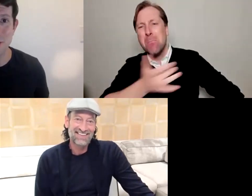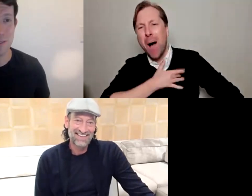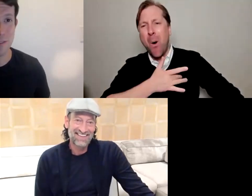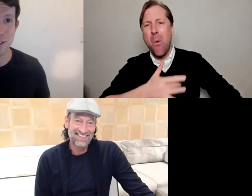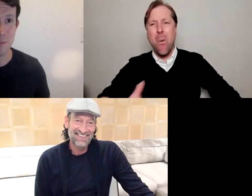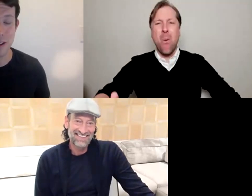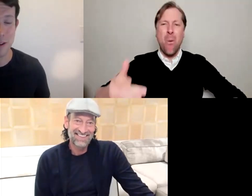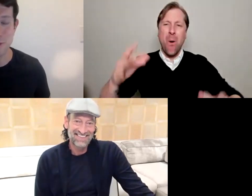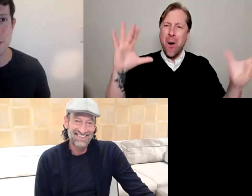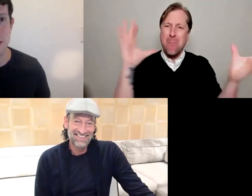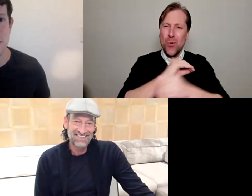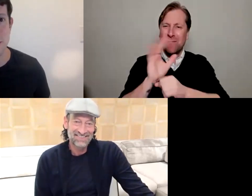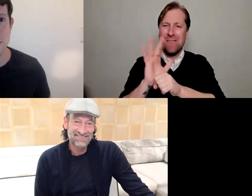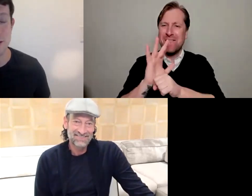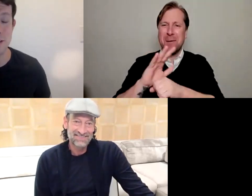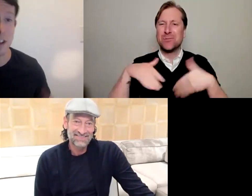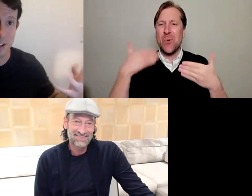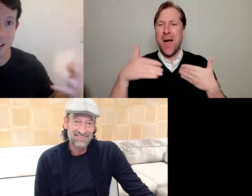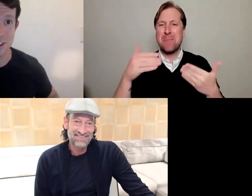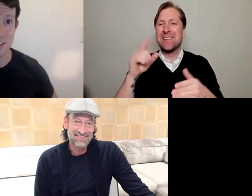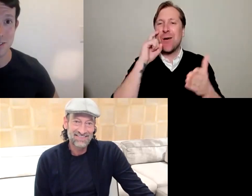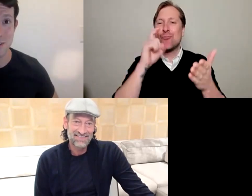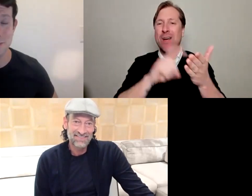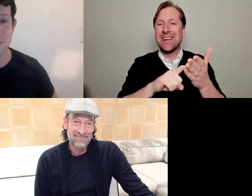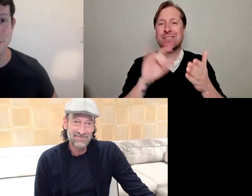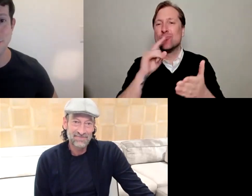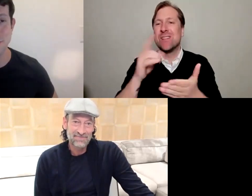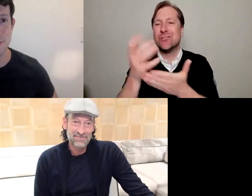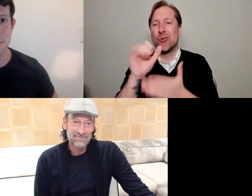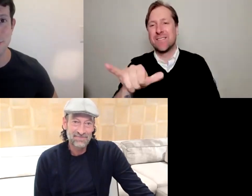It's a beautiful film, and I'm so happy it's getting the recognition it deserves.